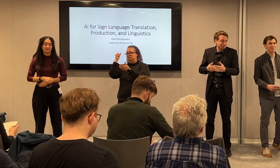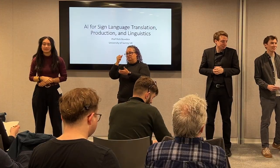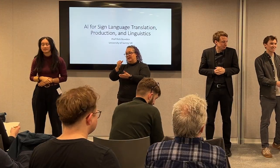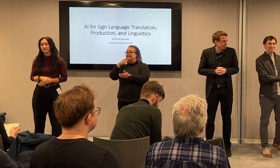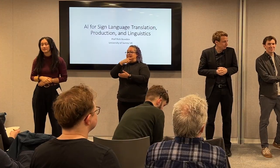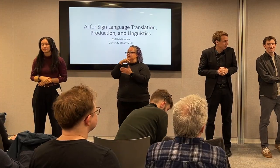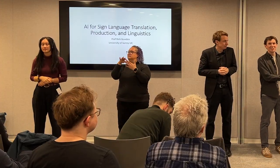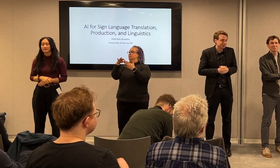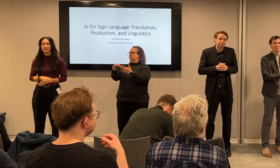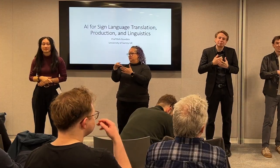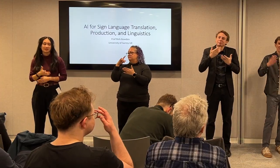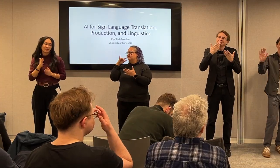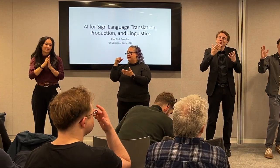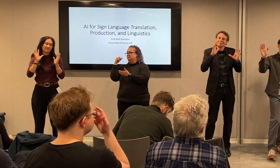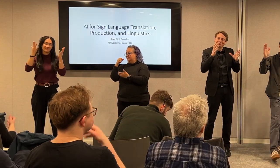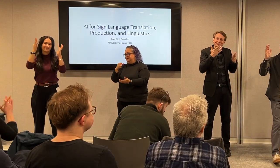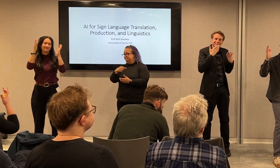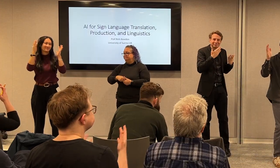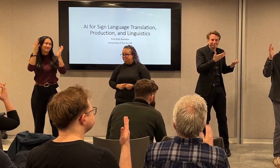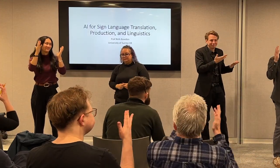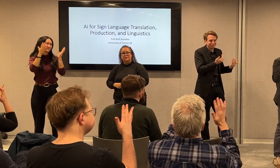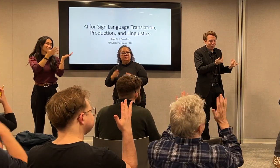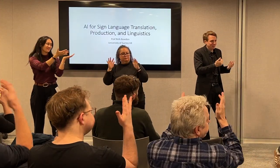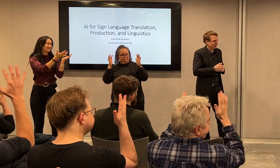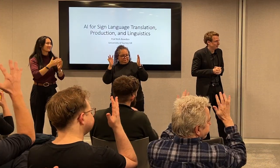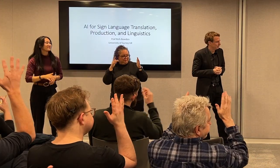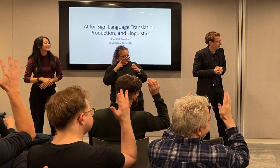Okay, so please give Rich a warm welcome.